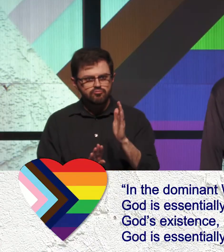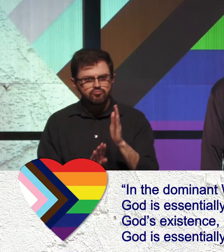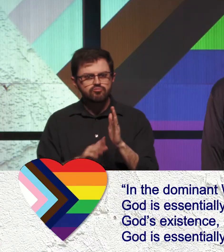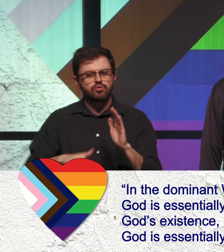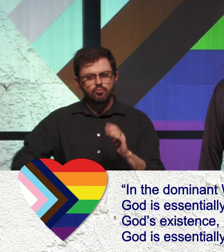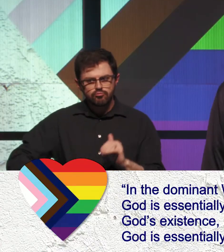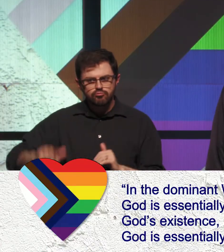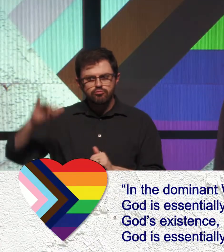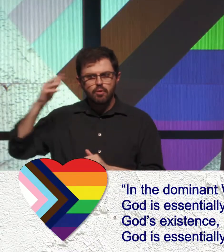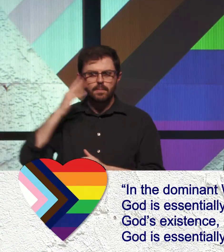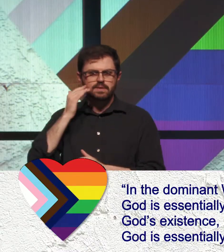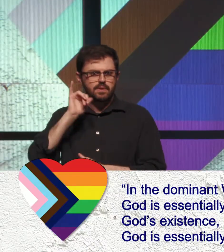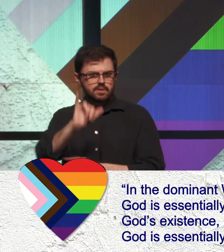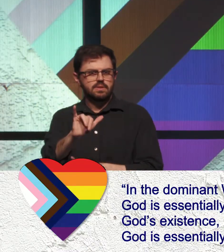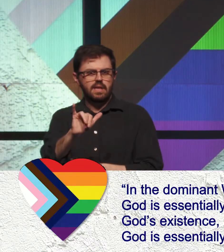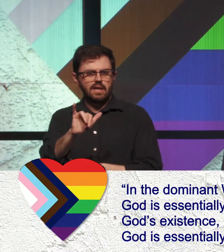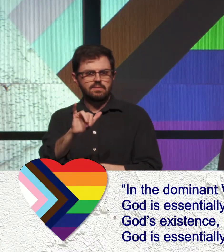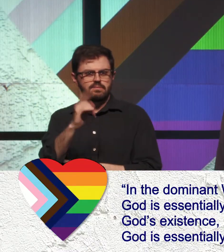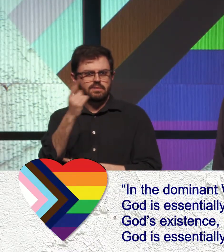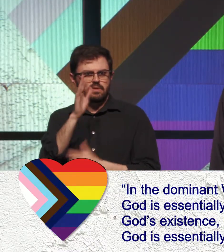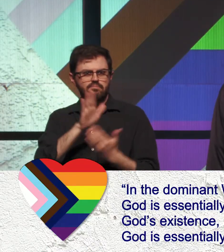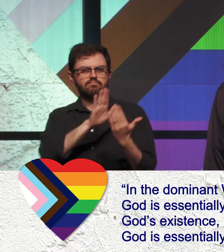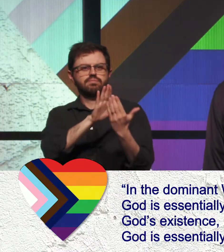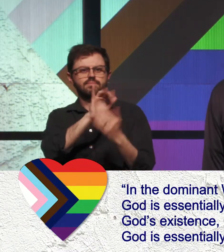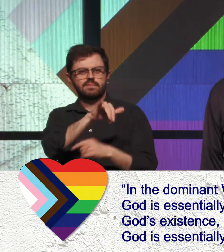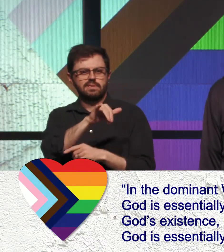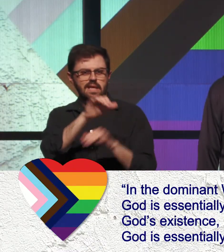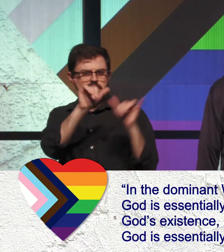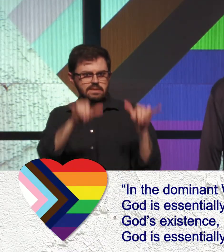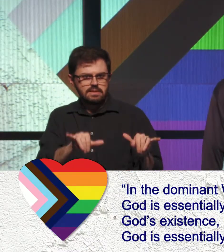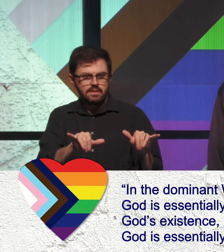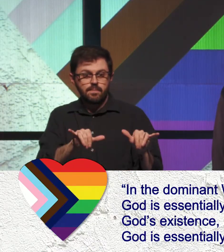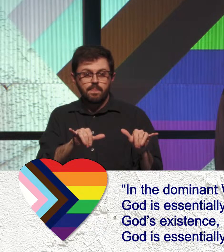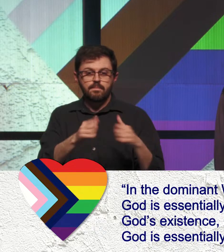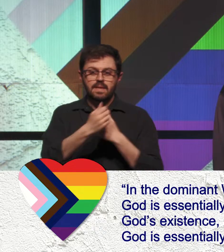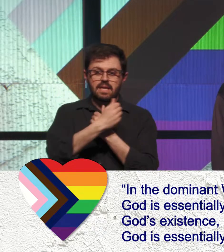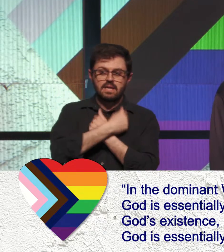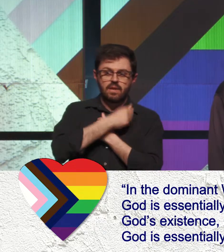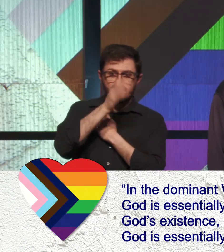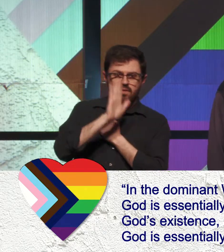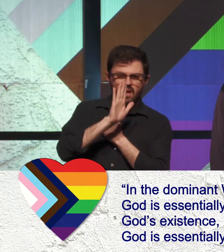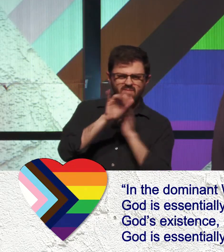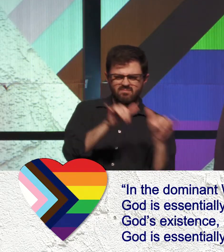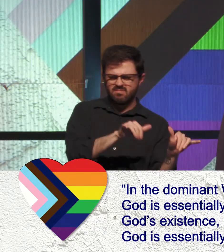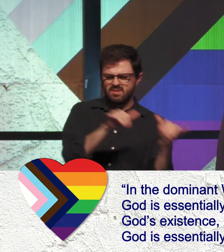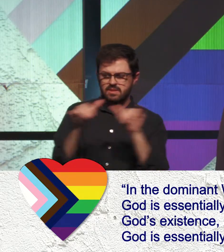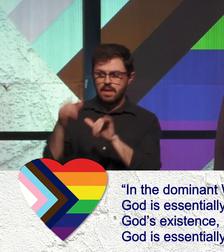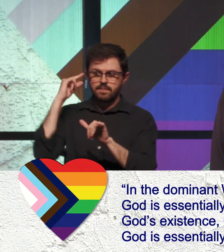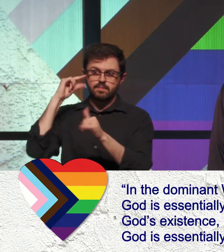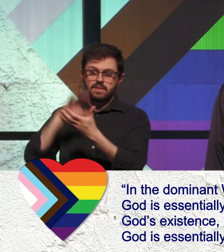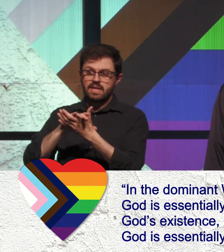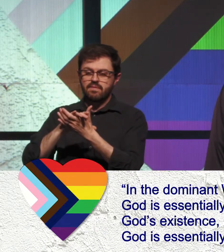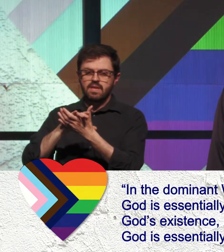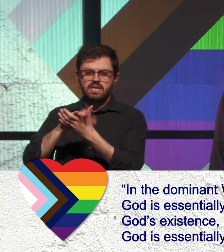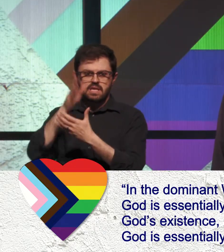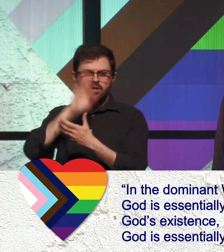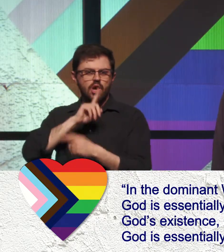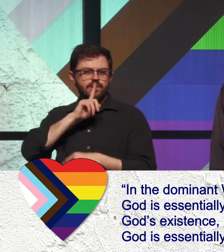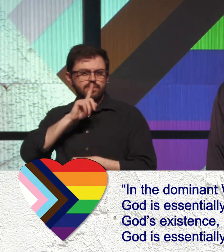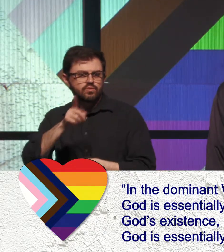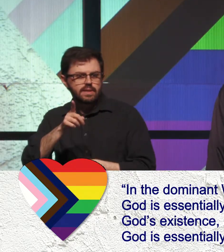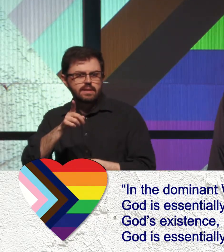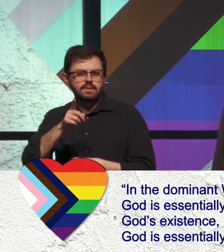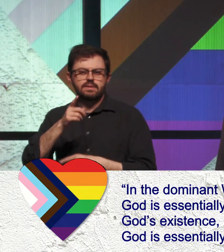experienced in some way, shape, or form, the love of God is essentially the same as the belief in God, the belief in God's existence, the belief in